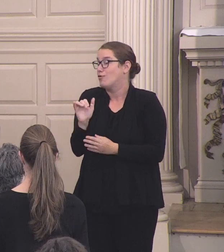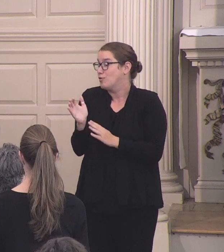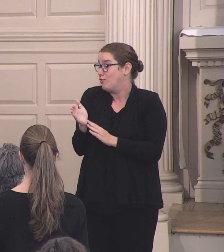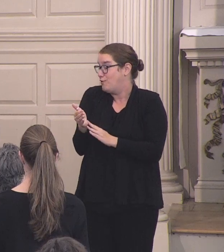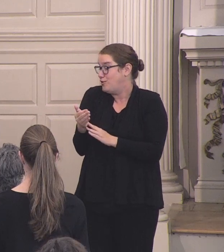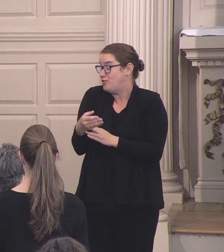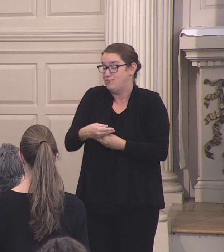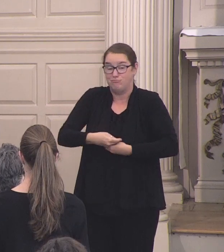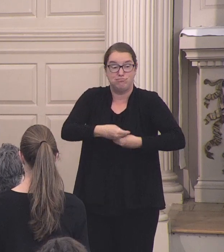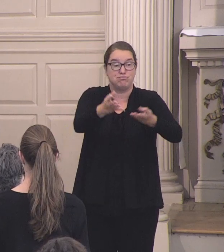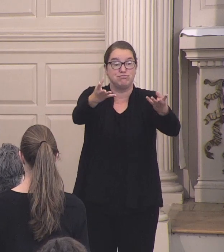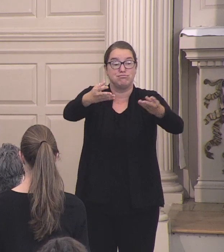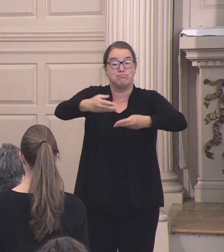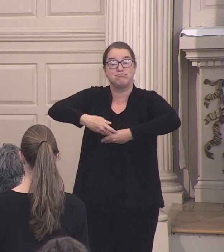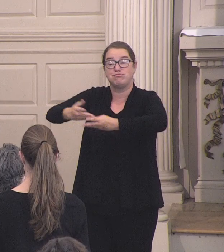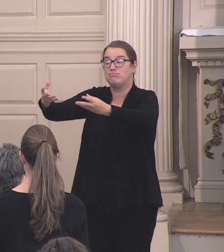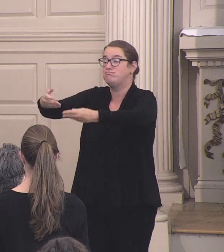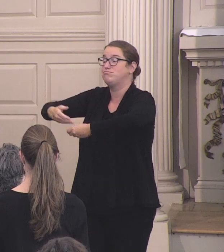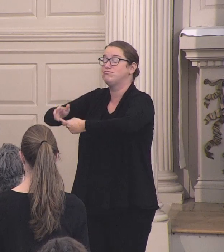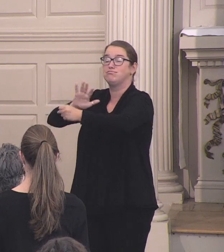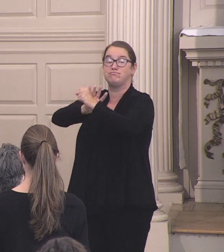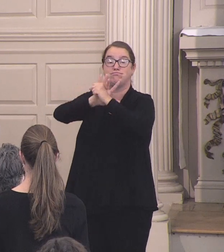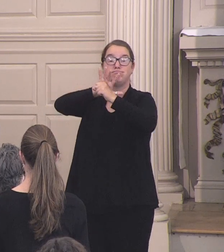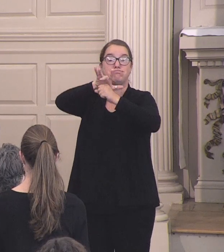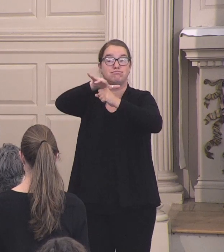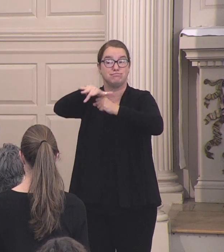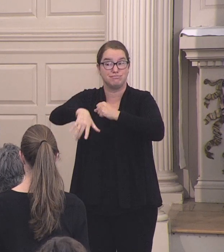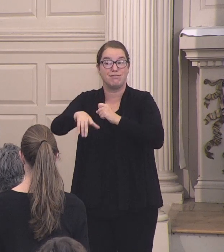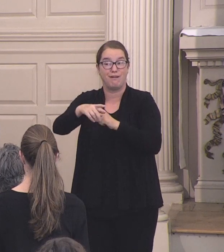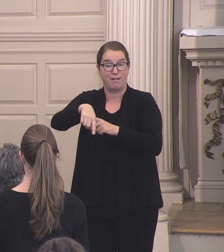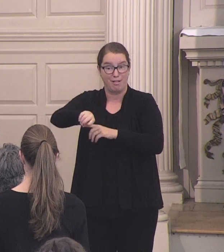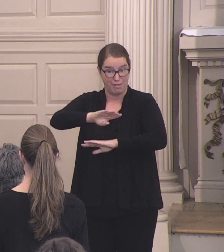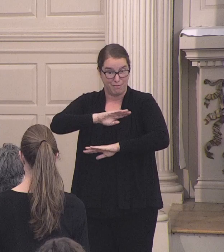the fish as they wanted.